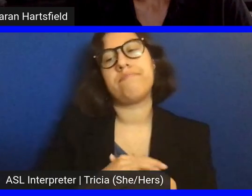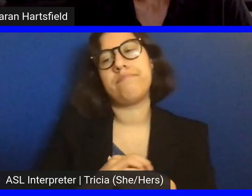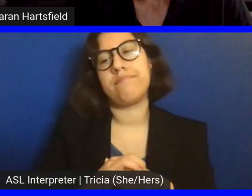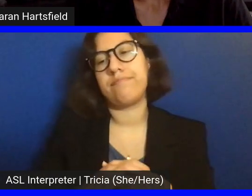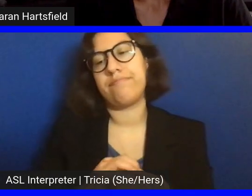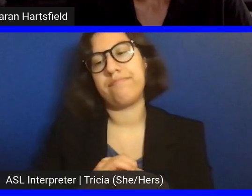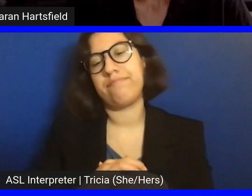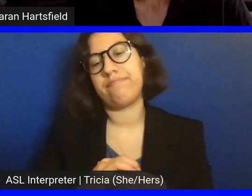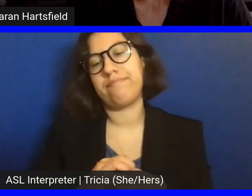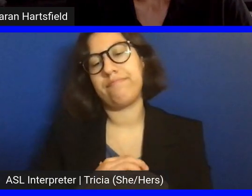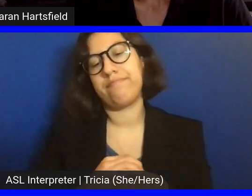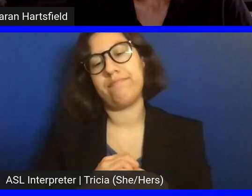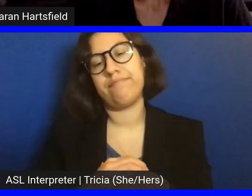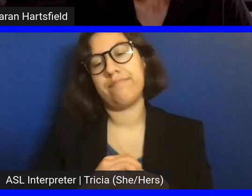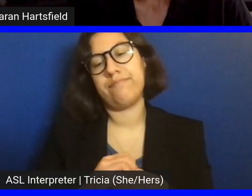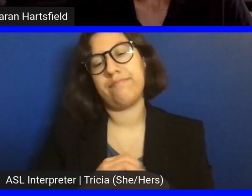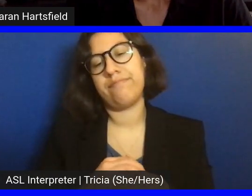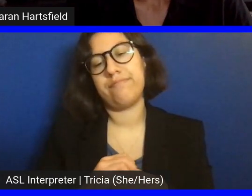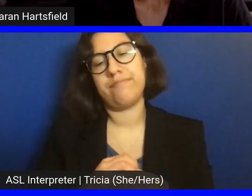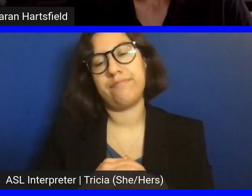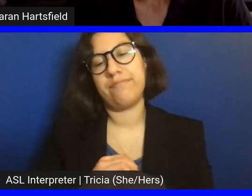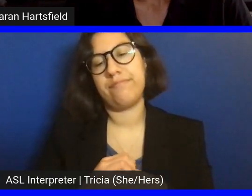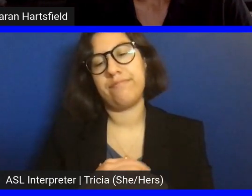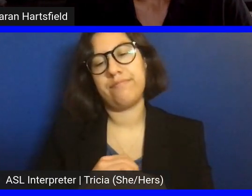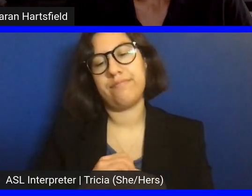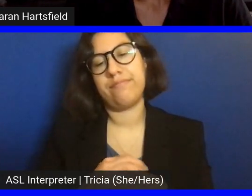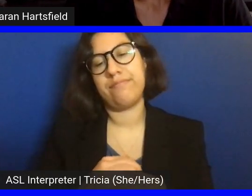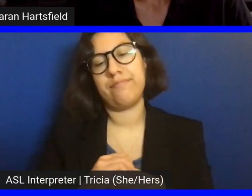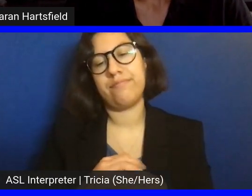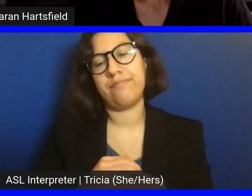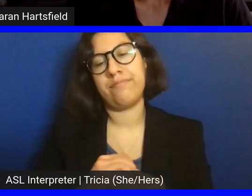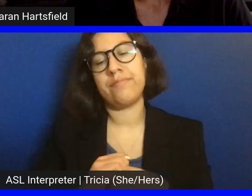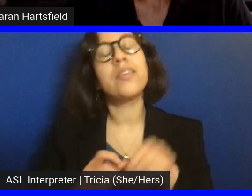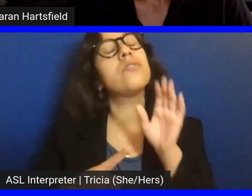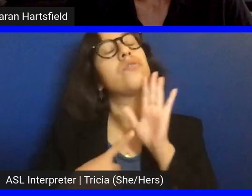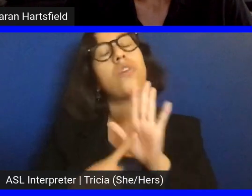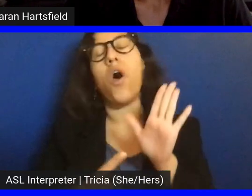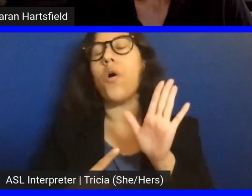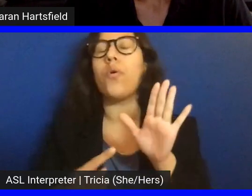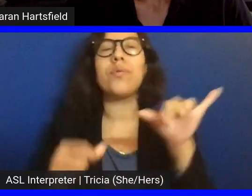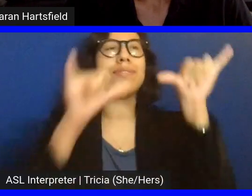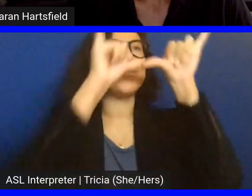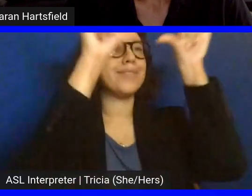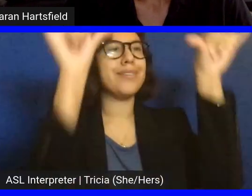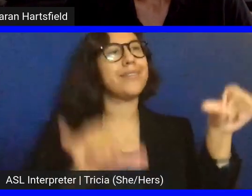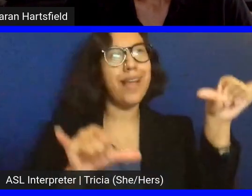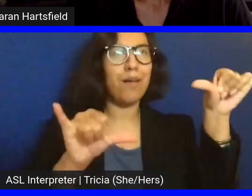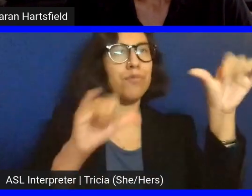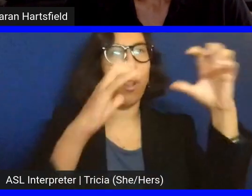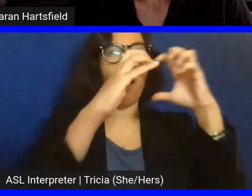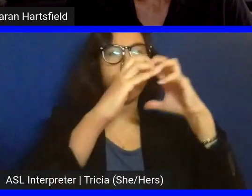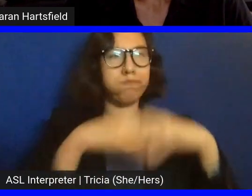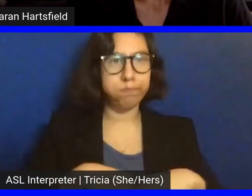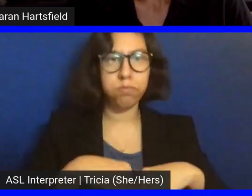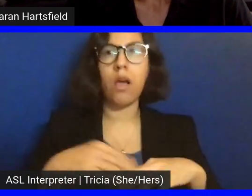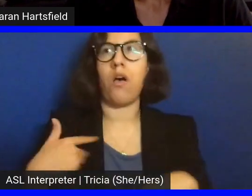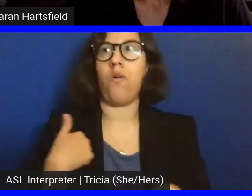is indicates, in a way, as institutions are falling apart and as we all need to find